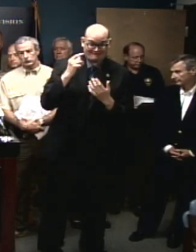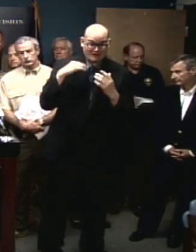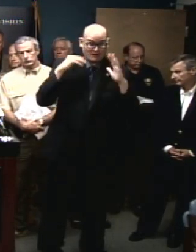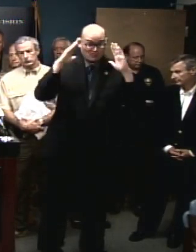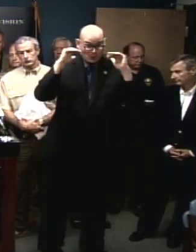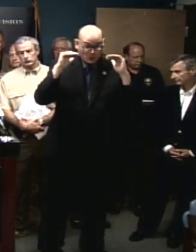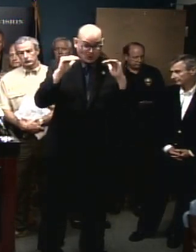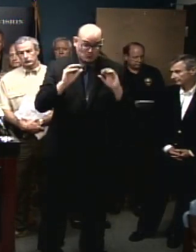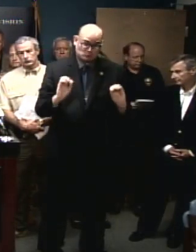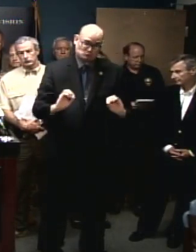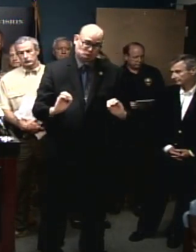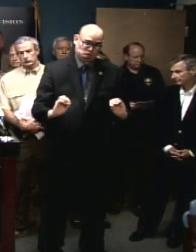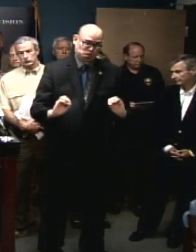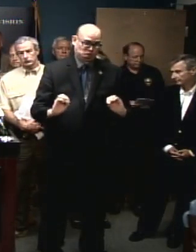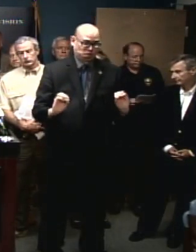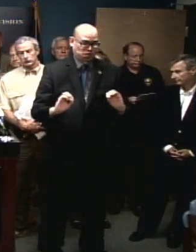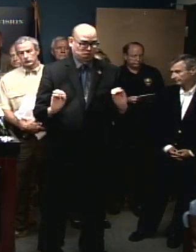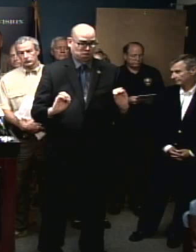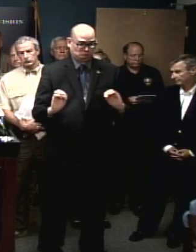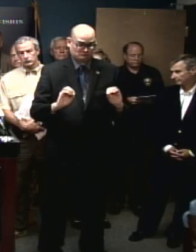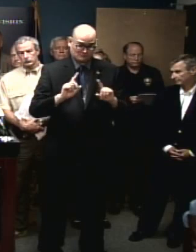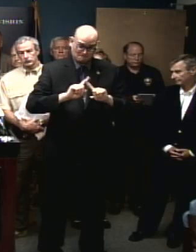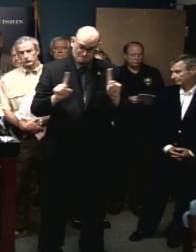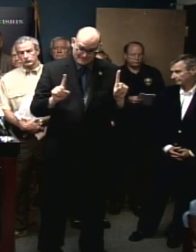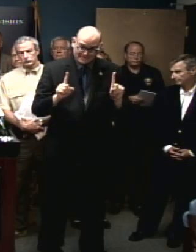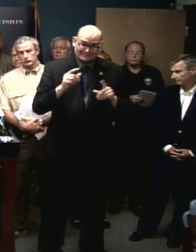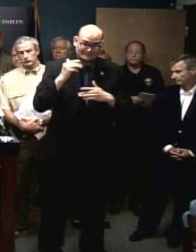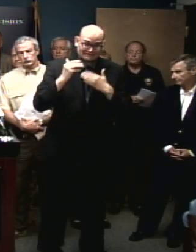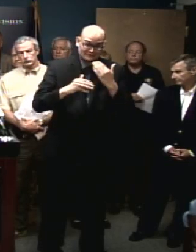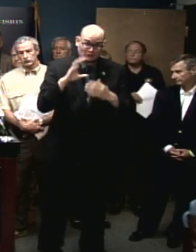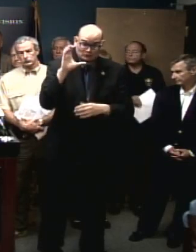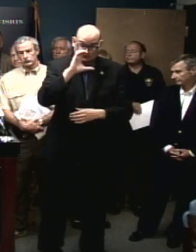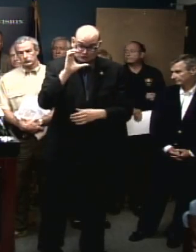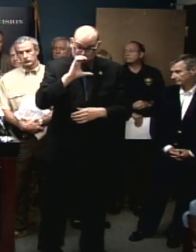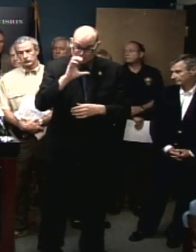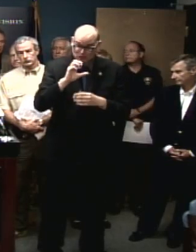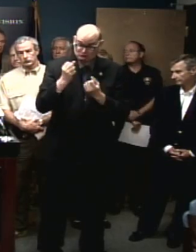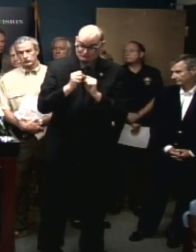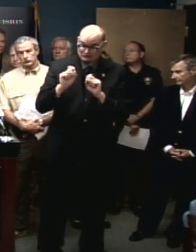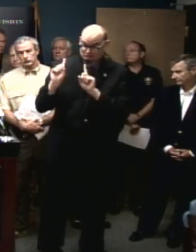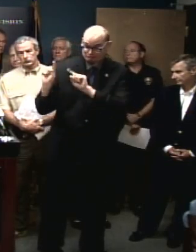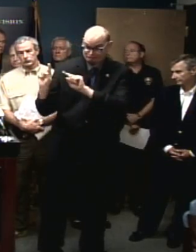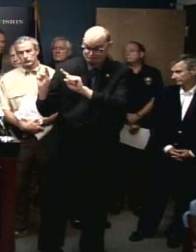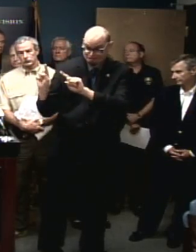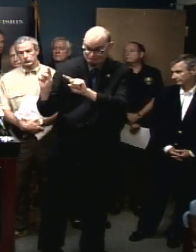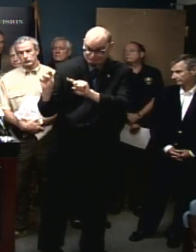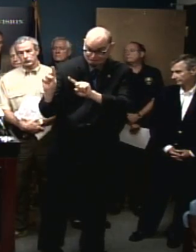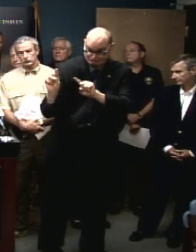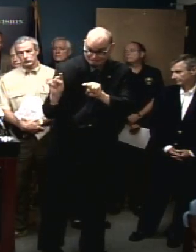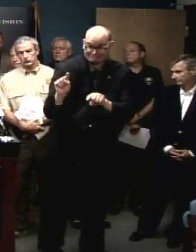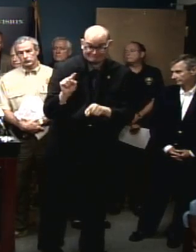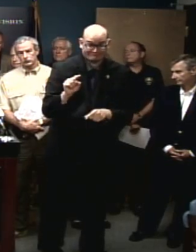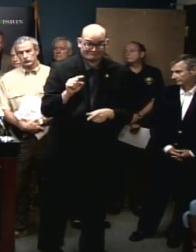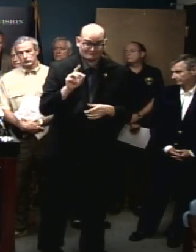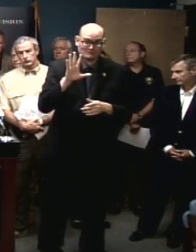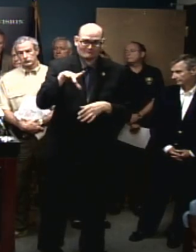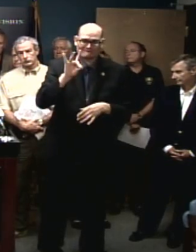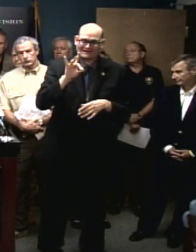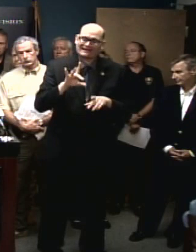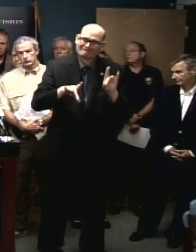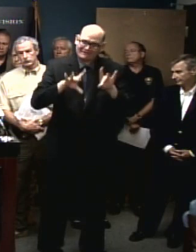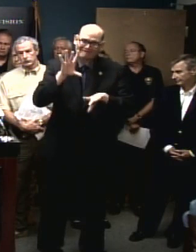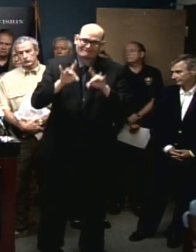that there's none. But I think that as they're going through search and rescue, that's when we start to find things out. And so we have